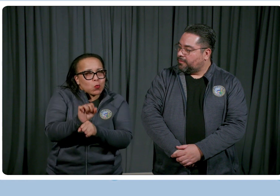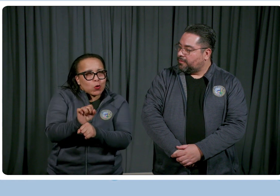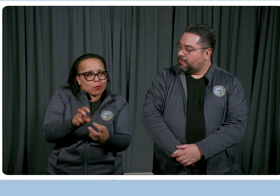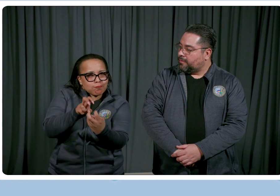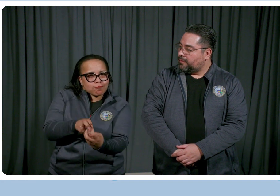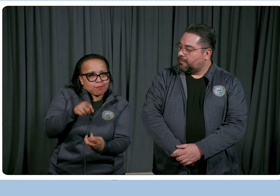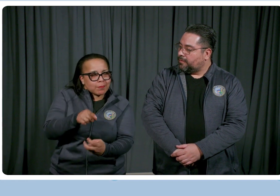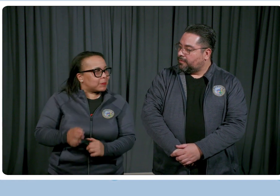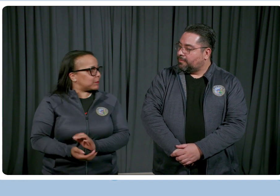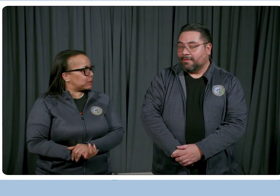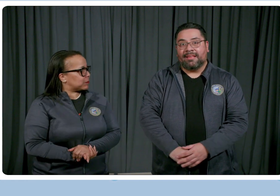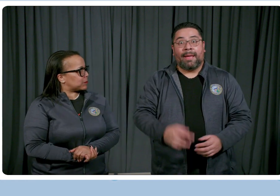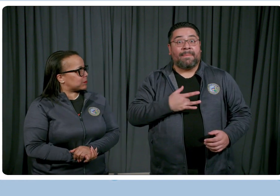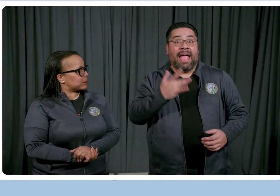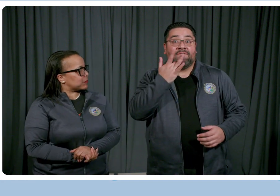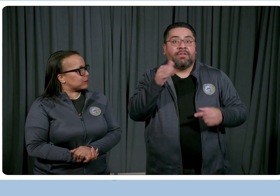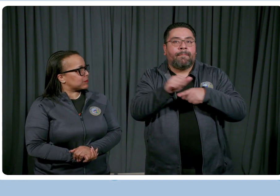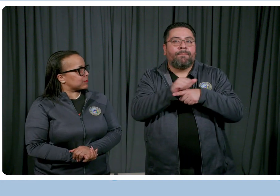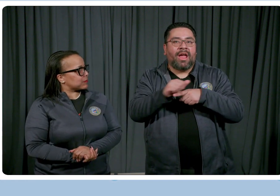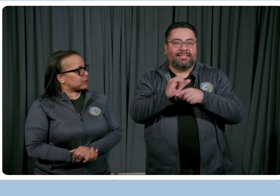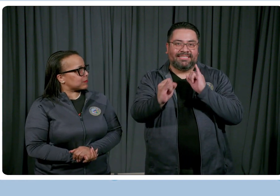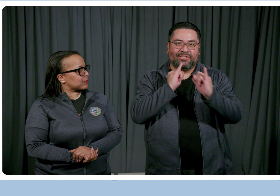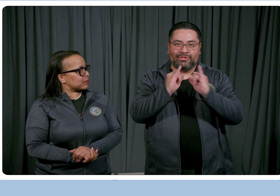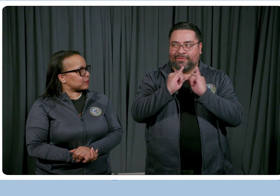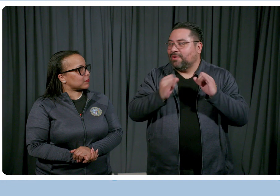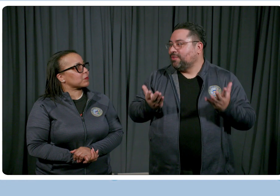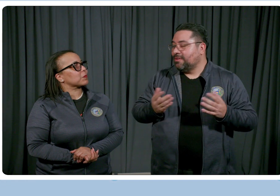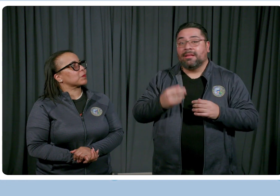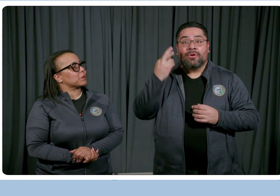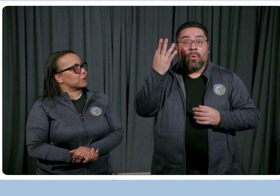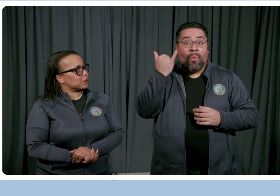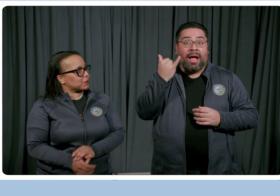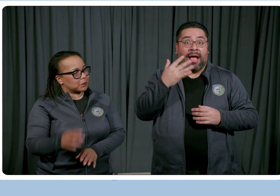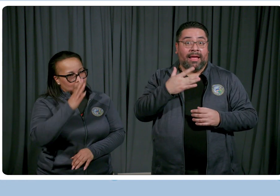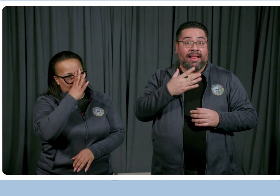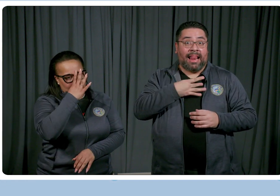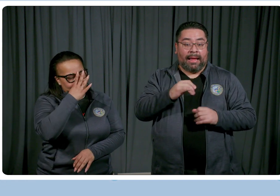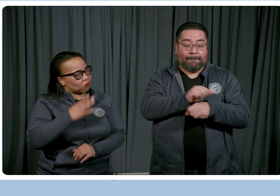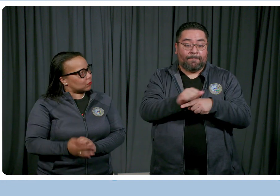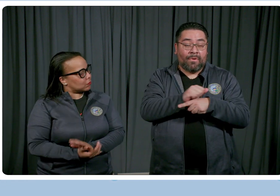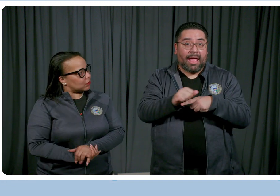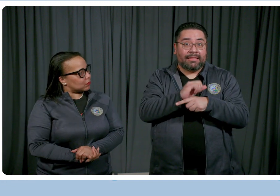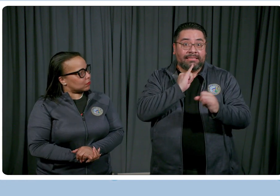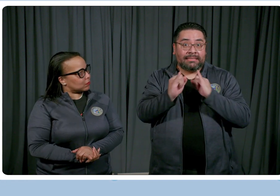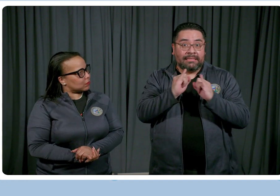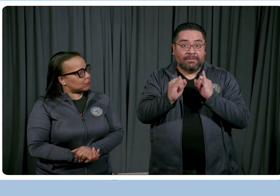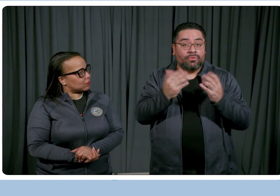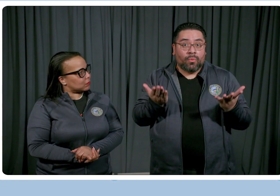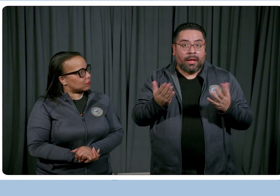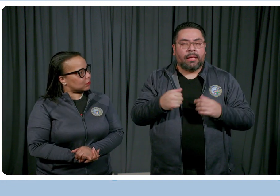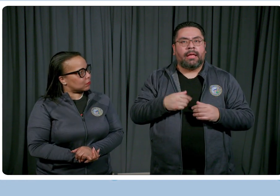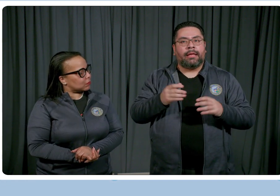thing to work on with someone? My favorite is doing mock interviews. And I would say the reason I enjoy doing mock interviews is because